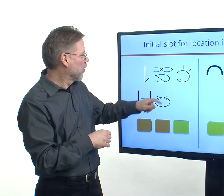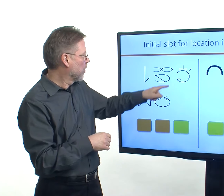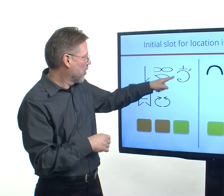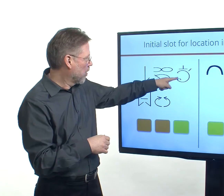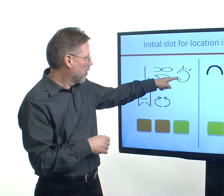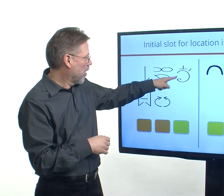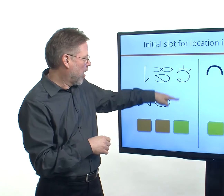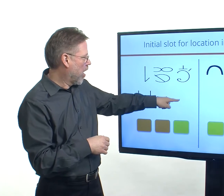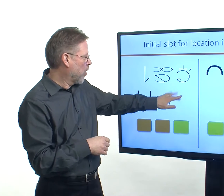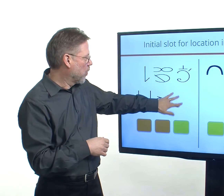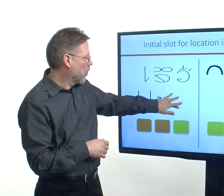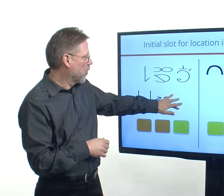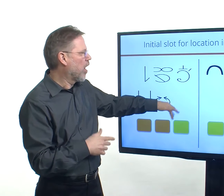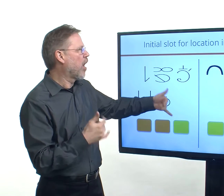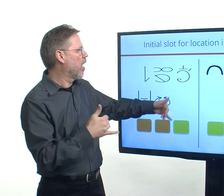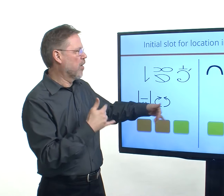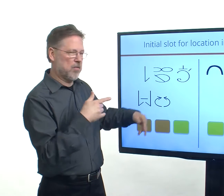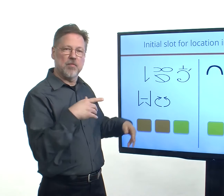Remember that this slot has a symbol and this doesn't.